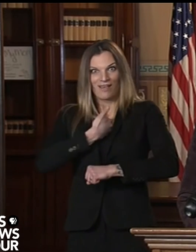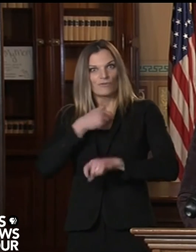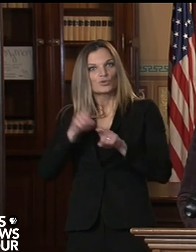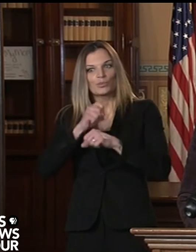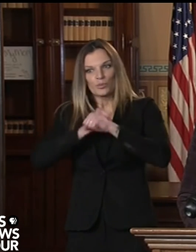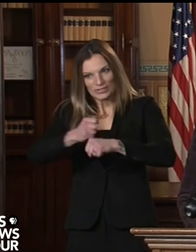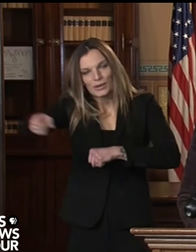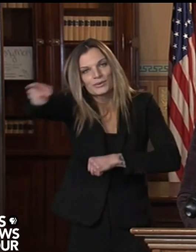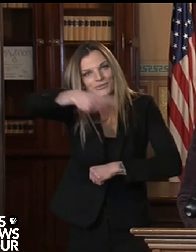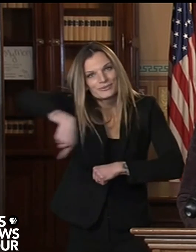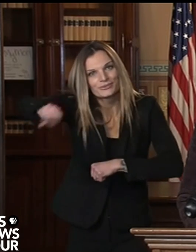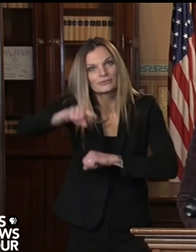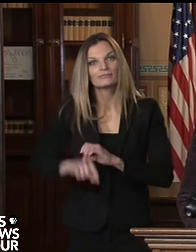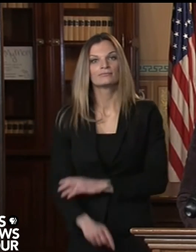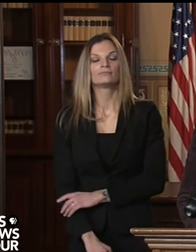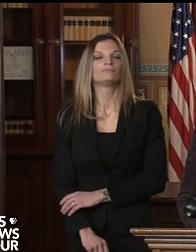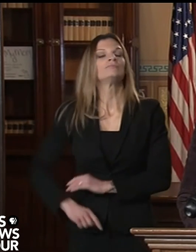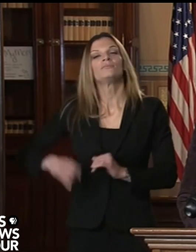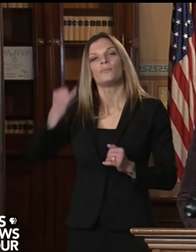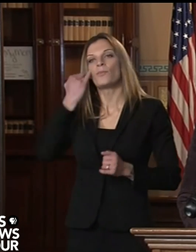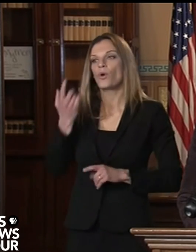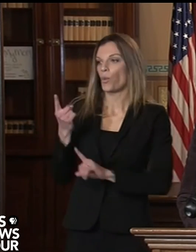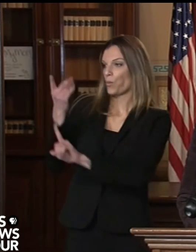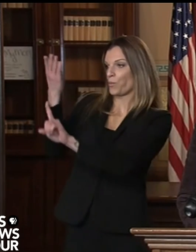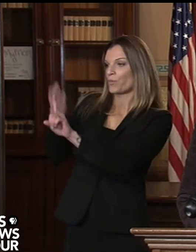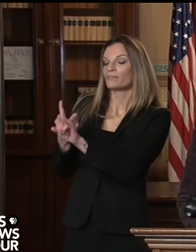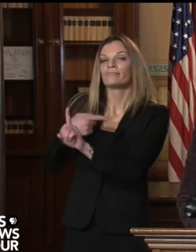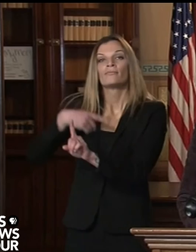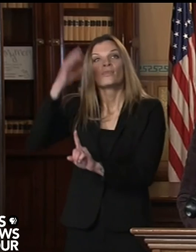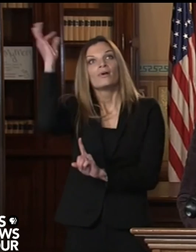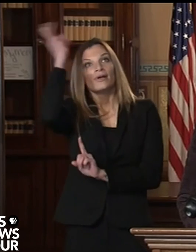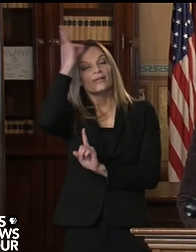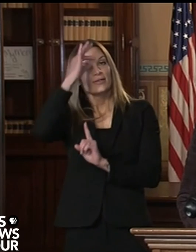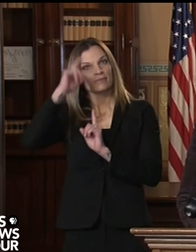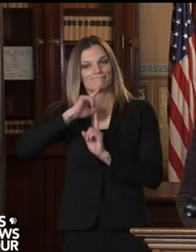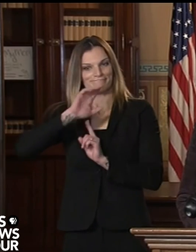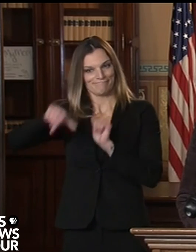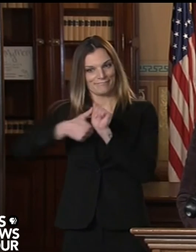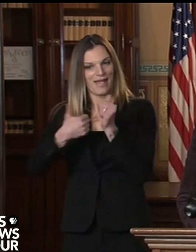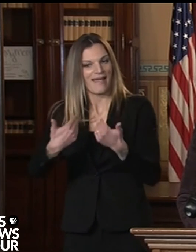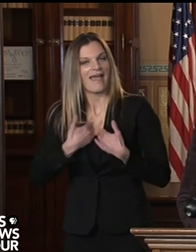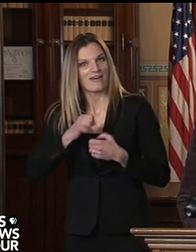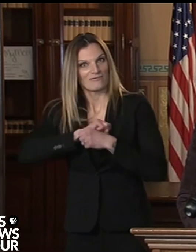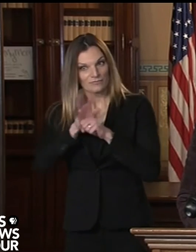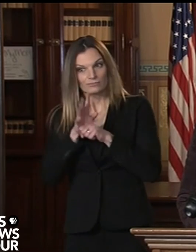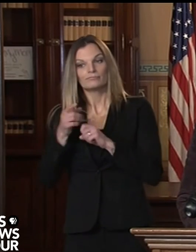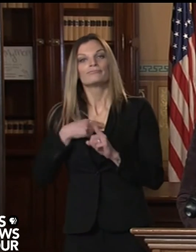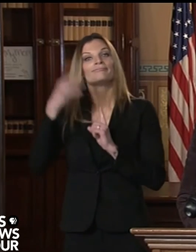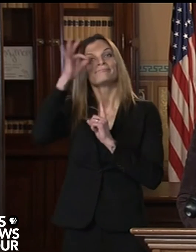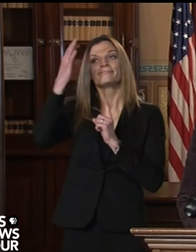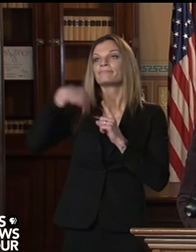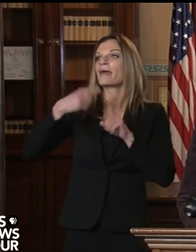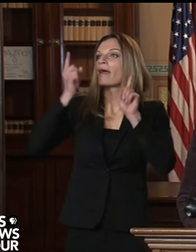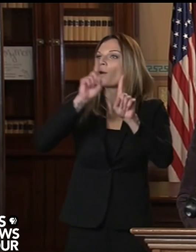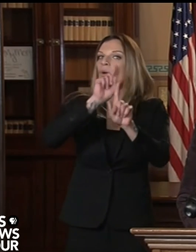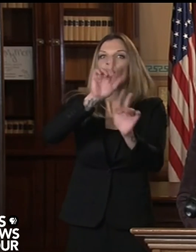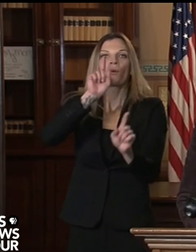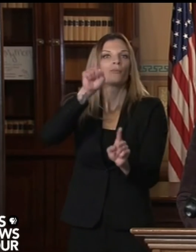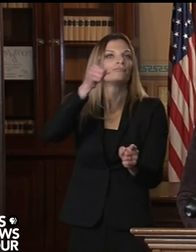infection, one unknown infection of an asymptomatic person can cause an outbreak in our